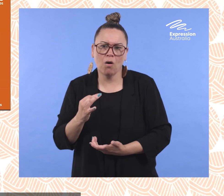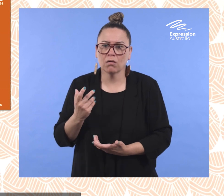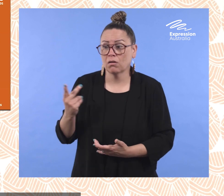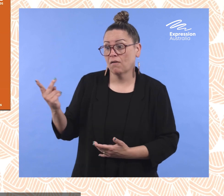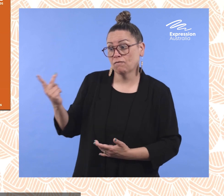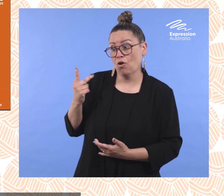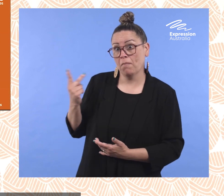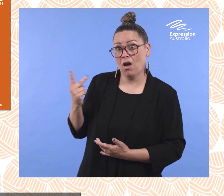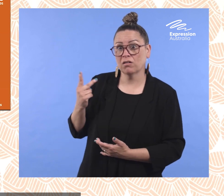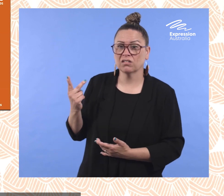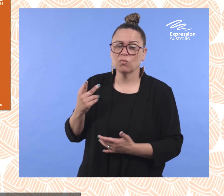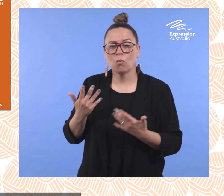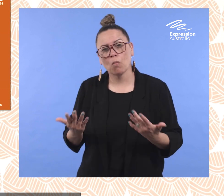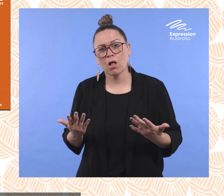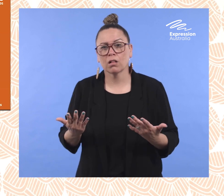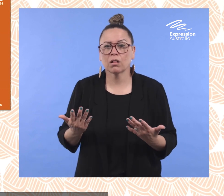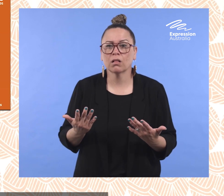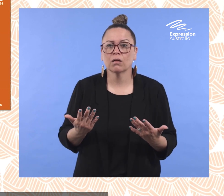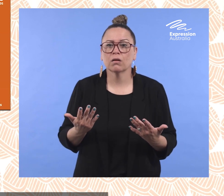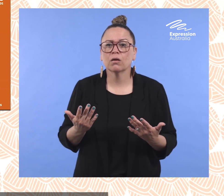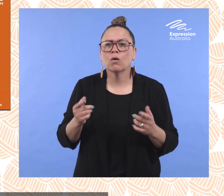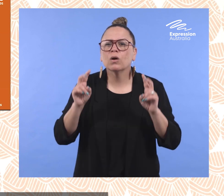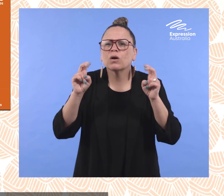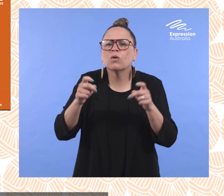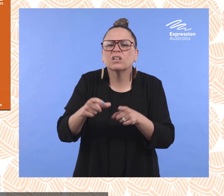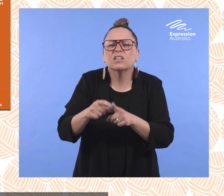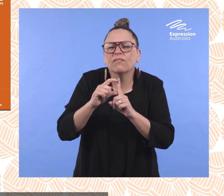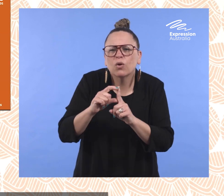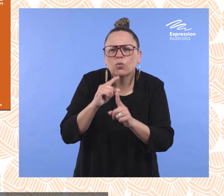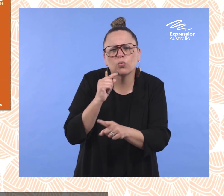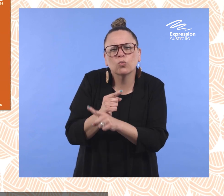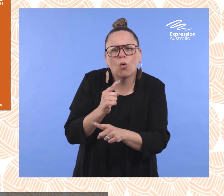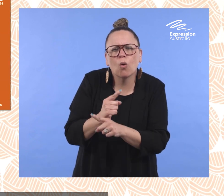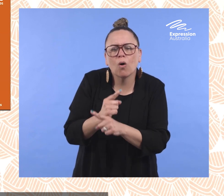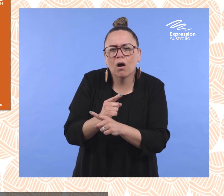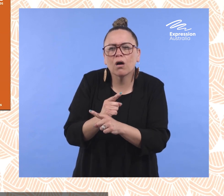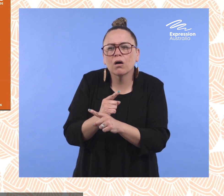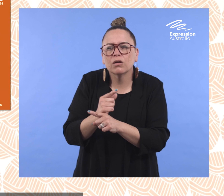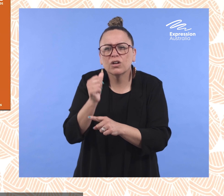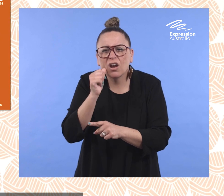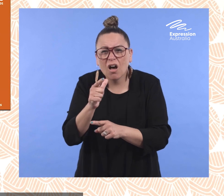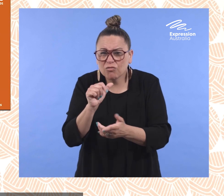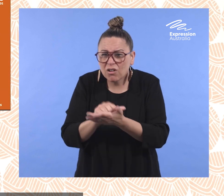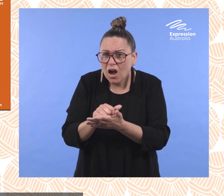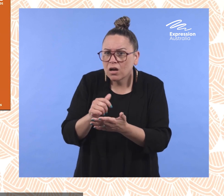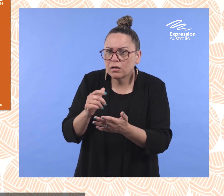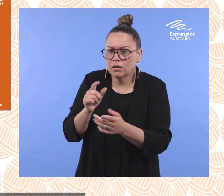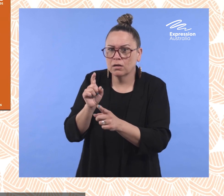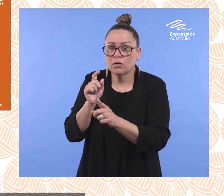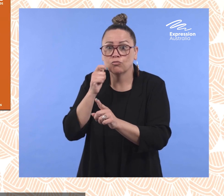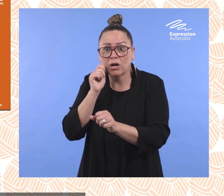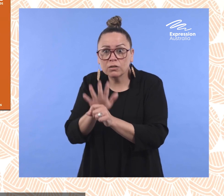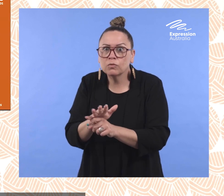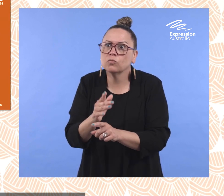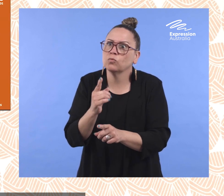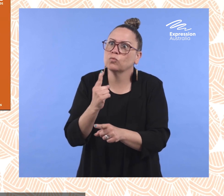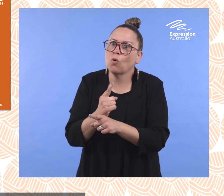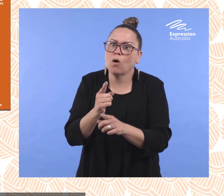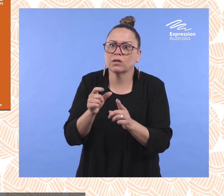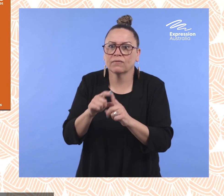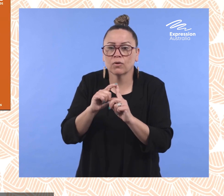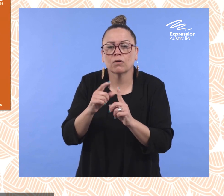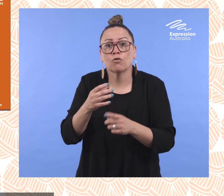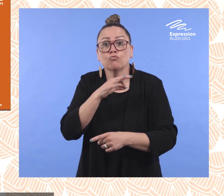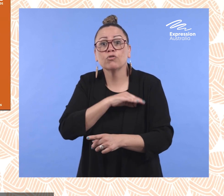our perspective, we call it a hard yarn, don't we, Aunty Munya? It is a hard yarn. We call talking about racism a hard yarn. We call